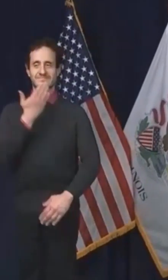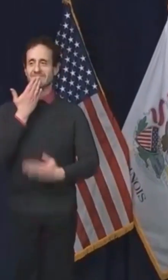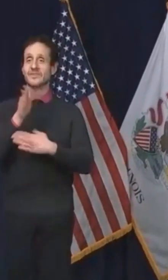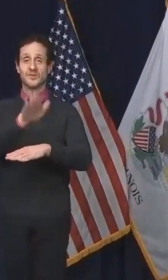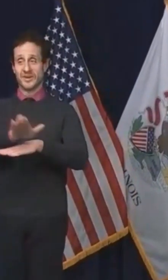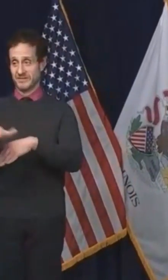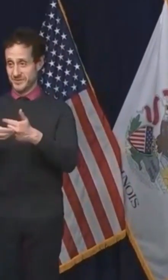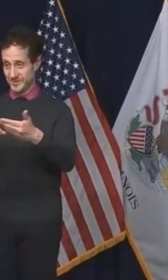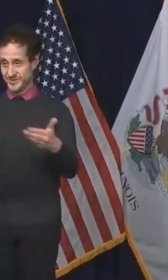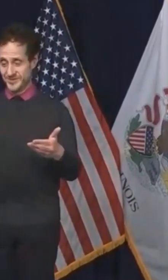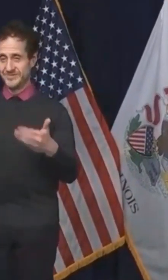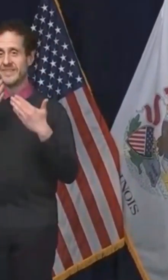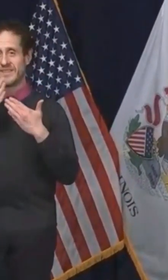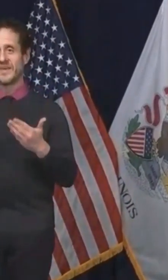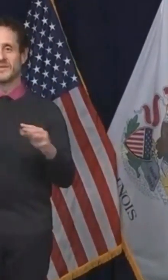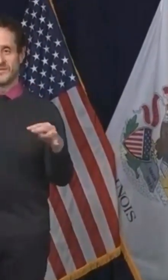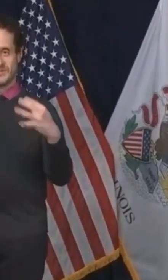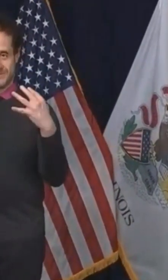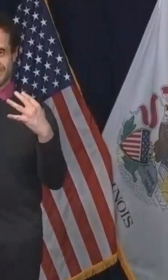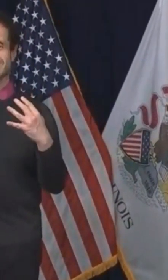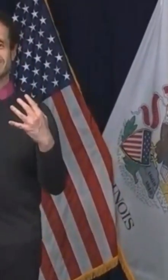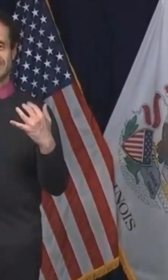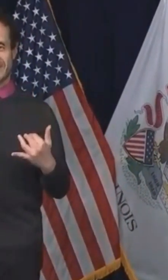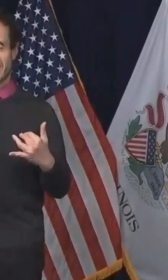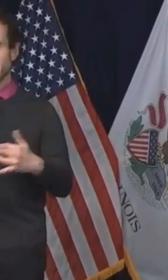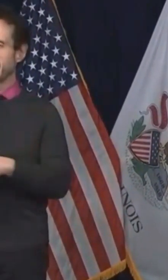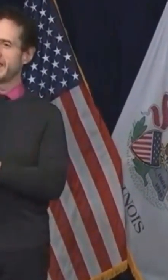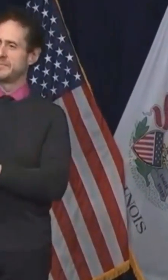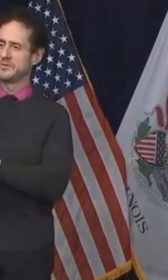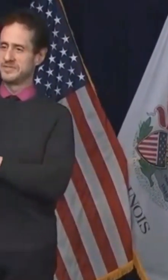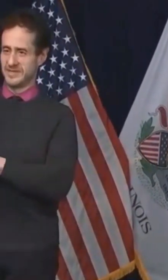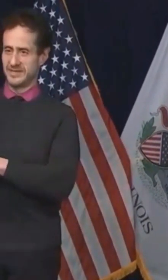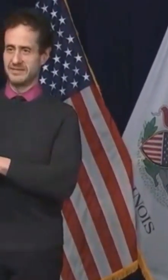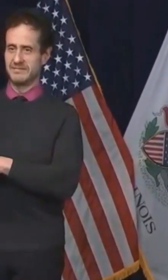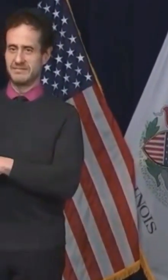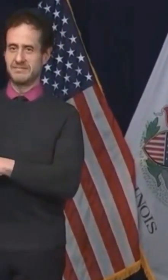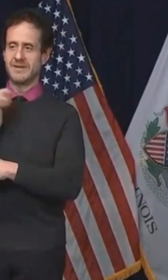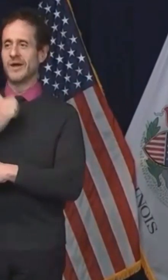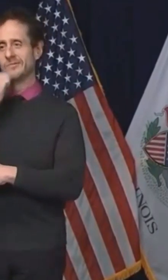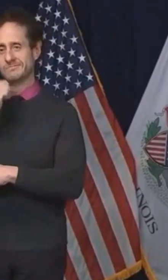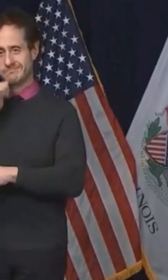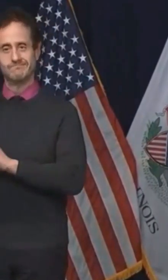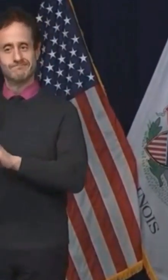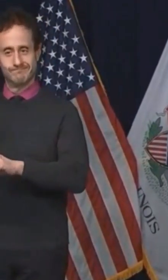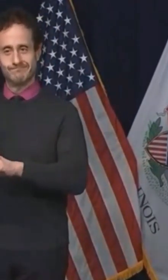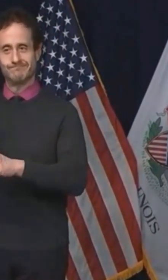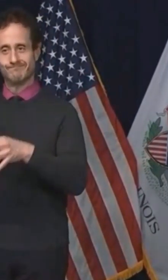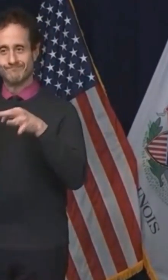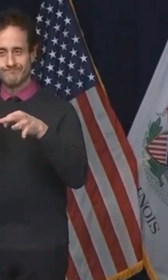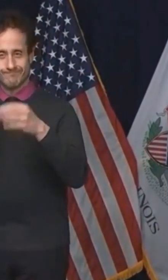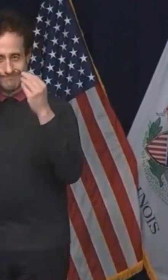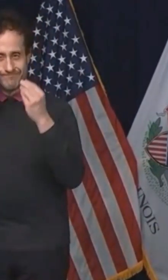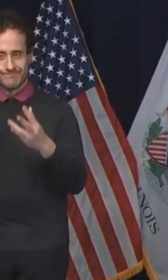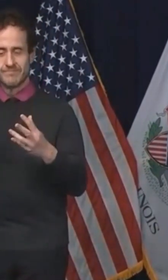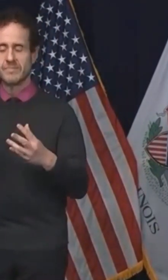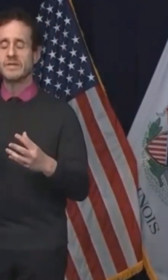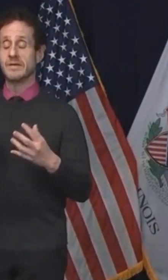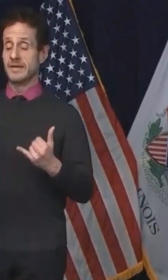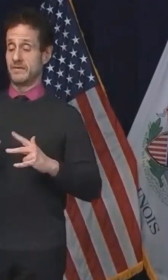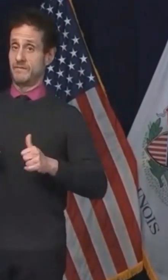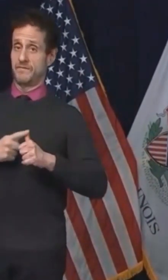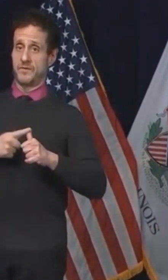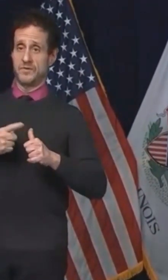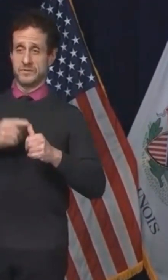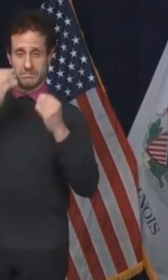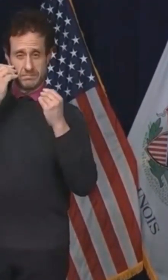Good afternoon, everyone, and thank you for joining our April 2nd daily briefing. I'd like to begin with an update on